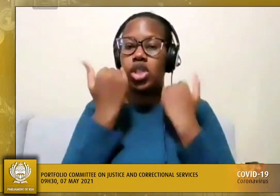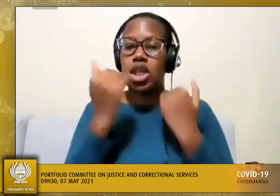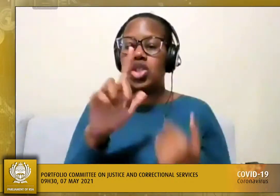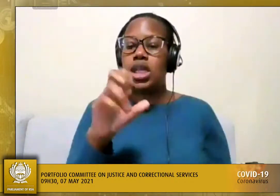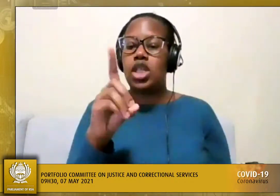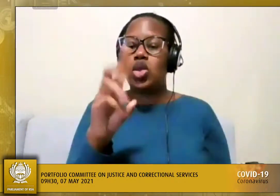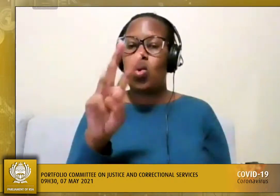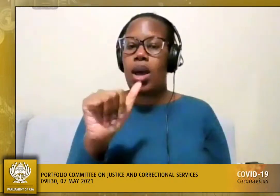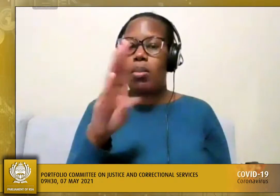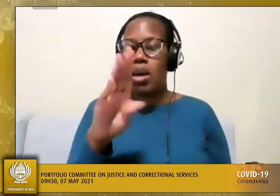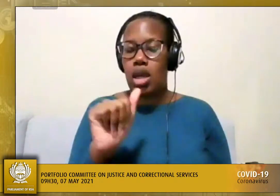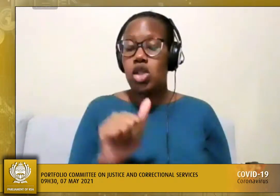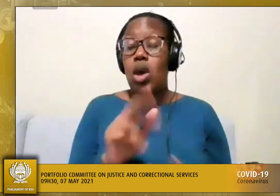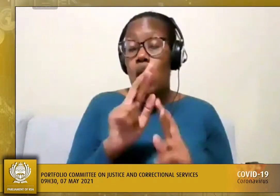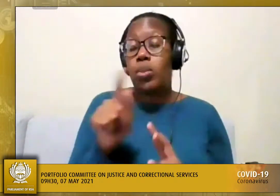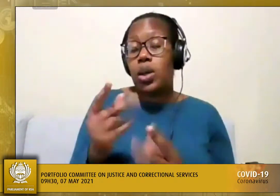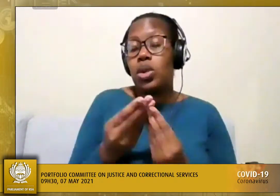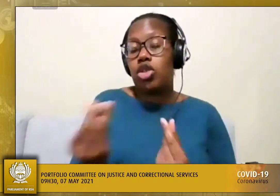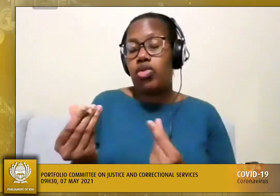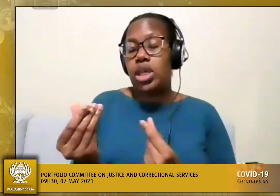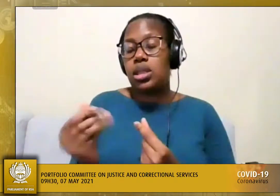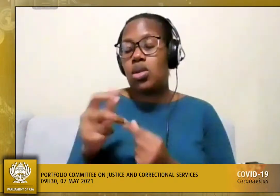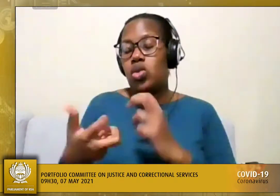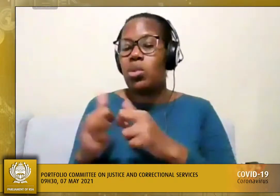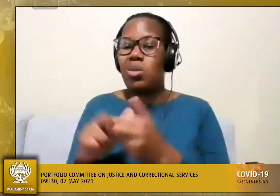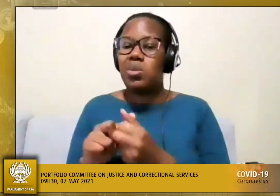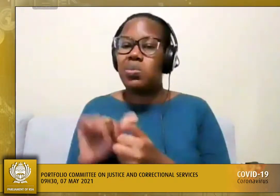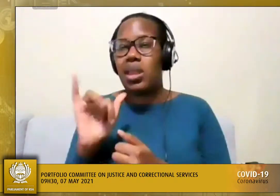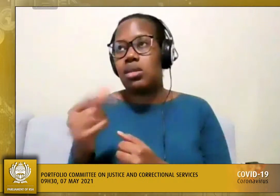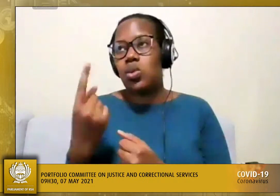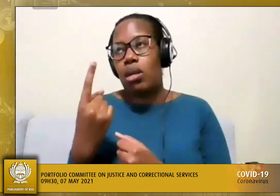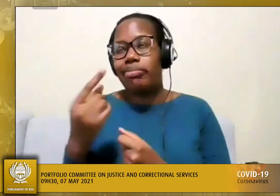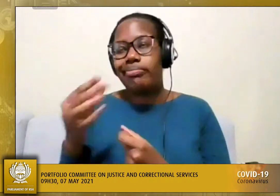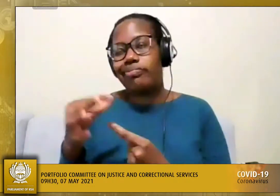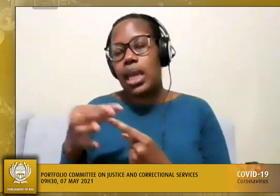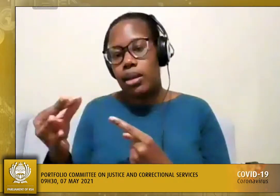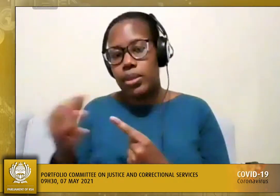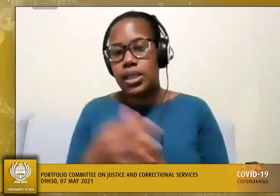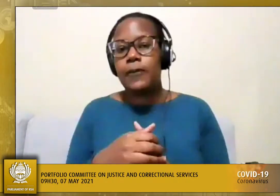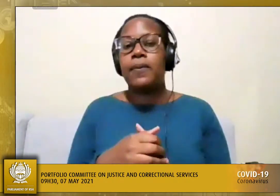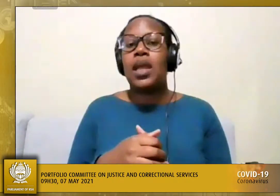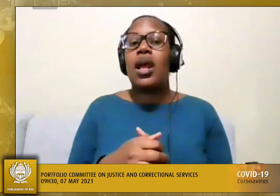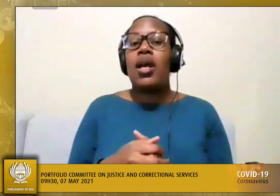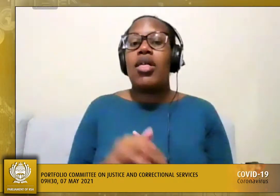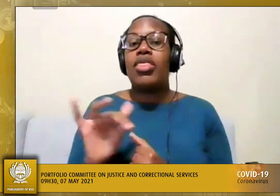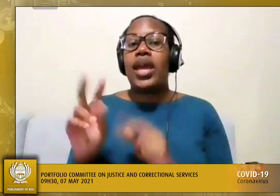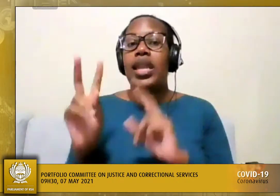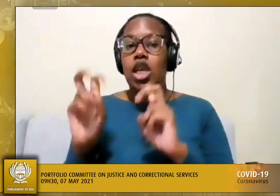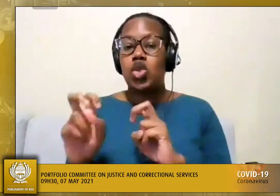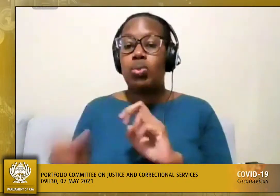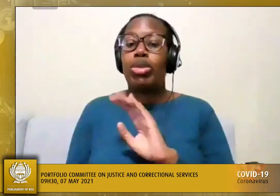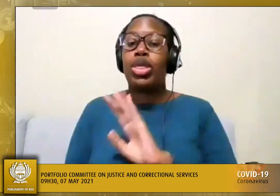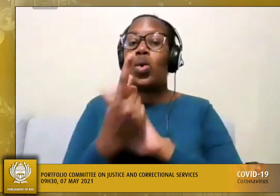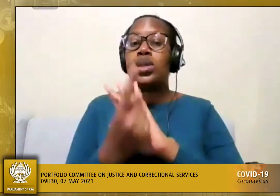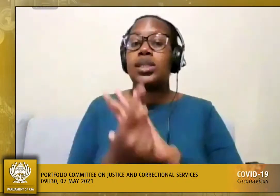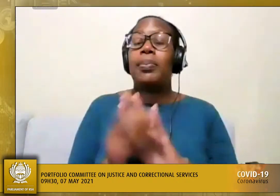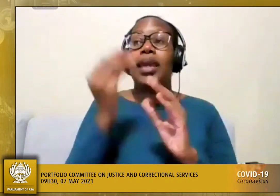hopeful he will address those problems but that's sort of one one element that issue throws up in interesting issues